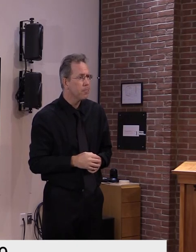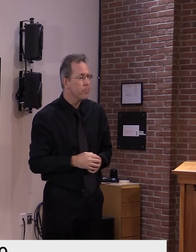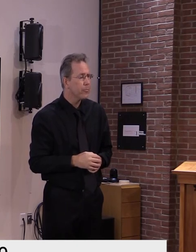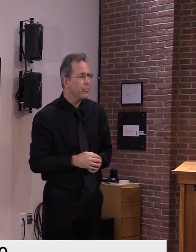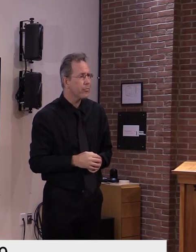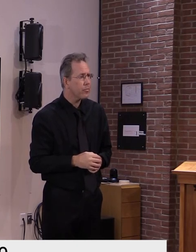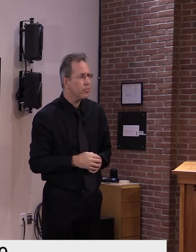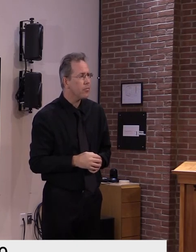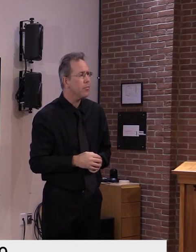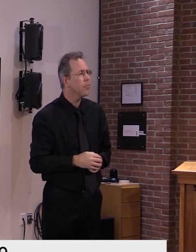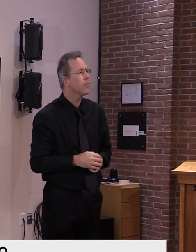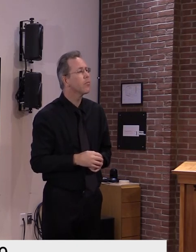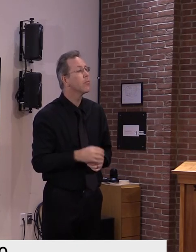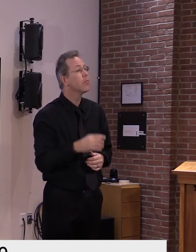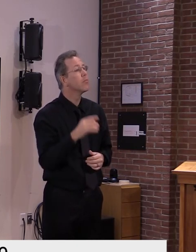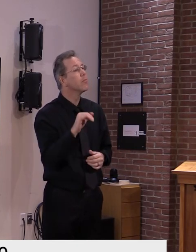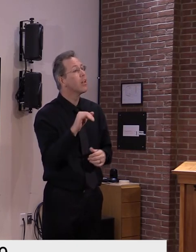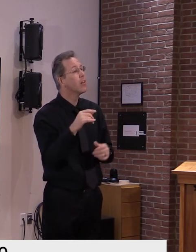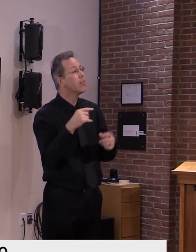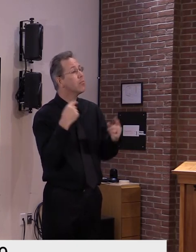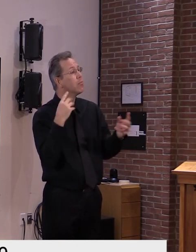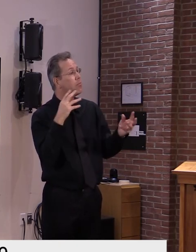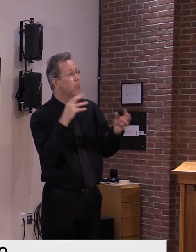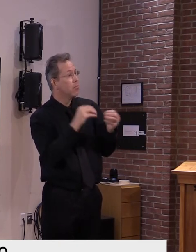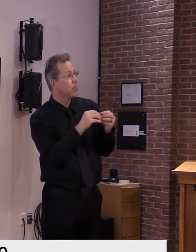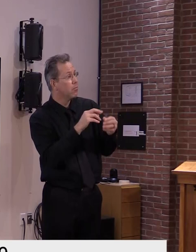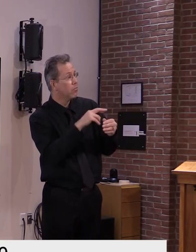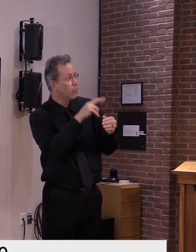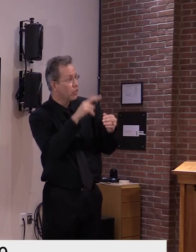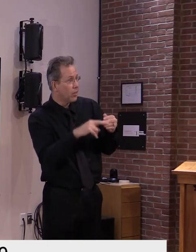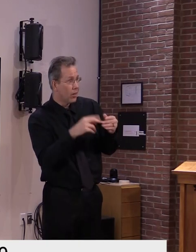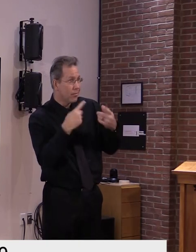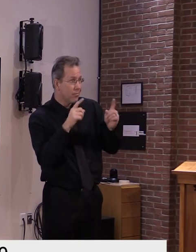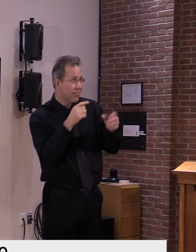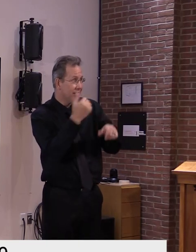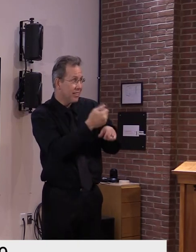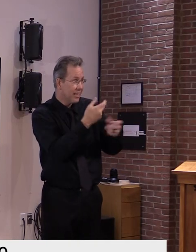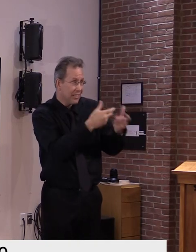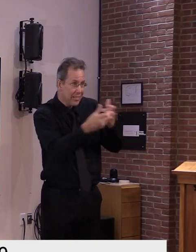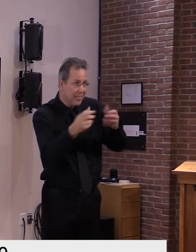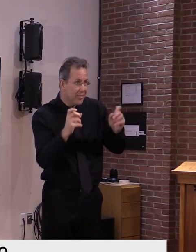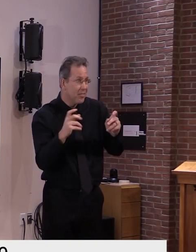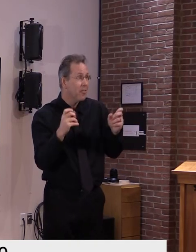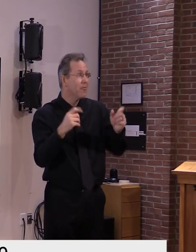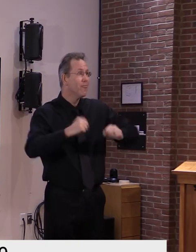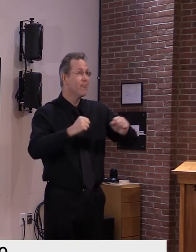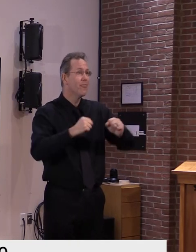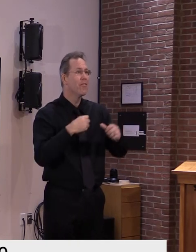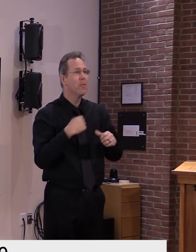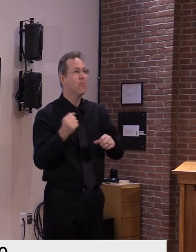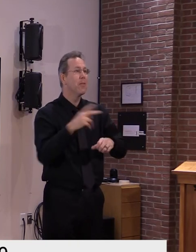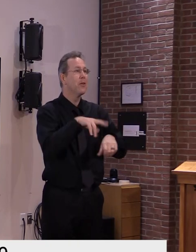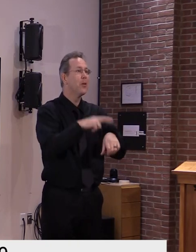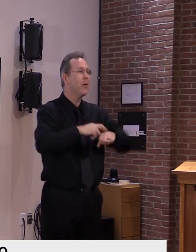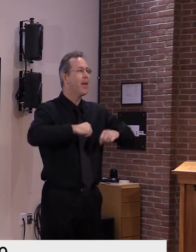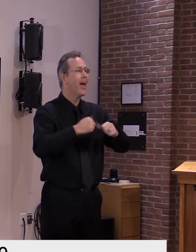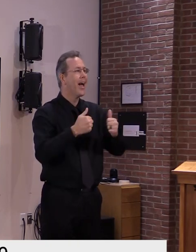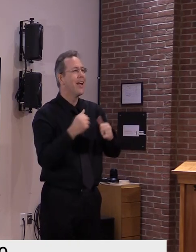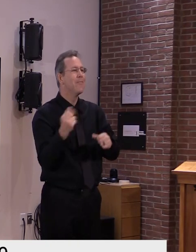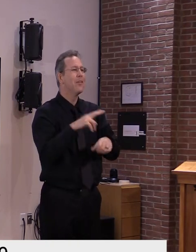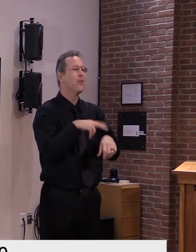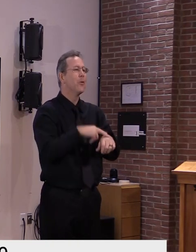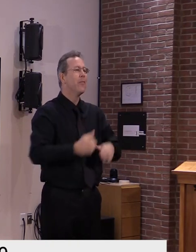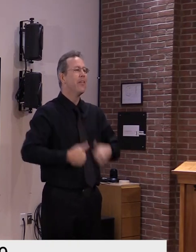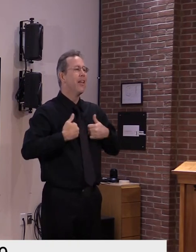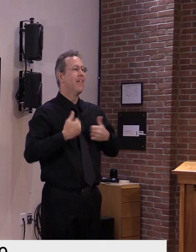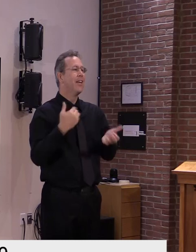end result that it would translate to would be returning to a more of a semblance of normality within the state of Vermont quicker than in